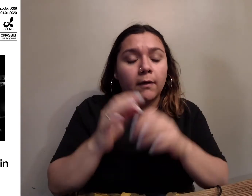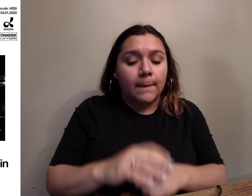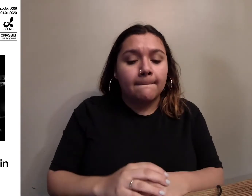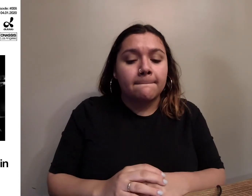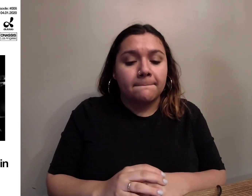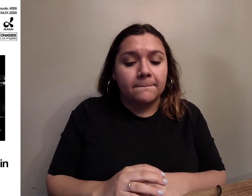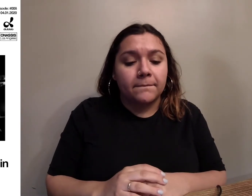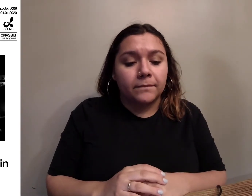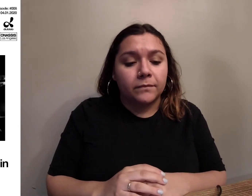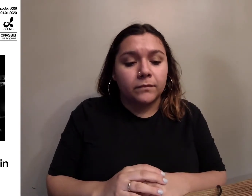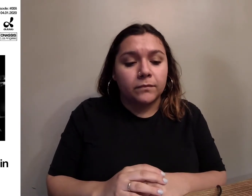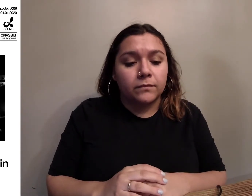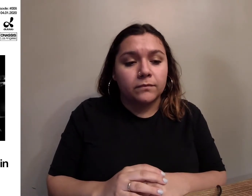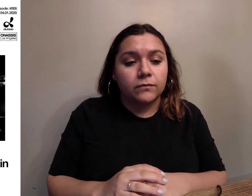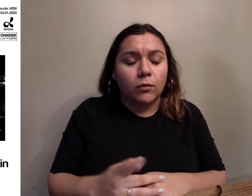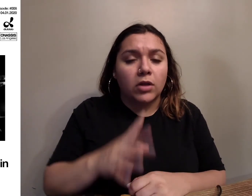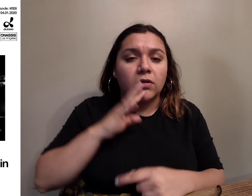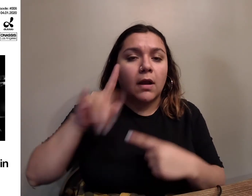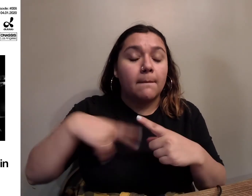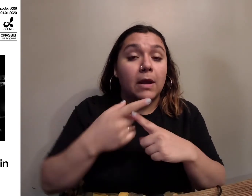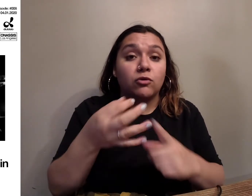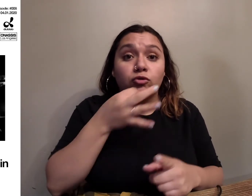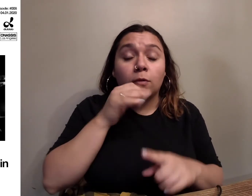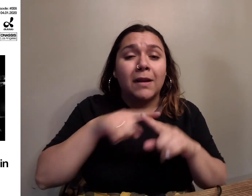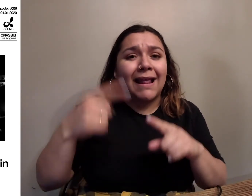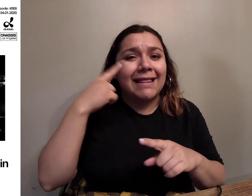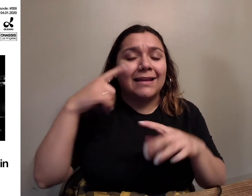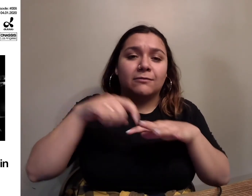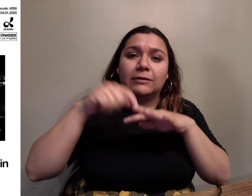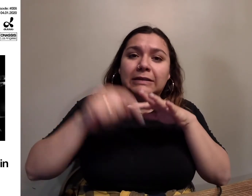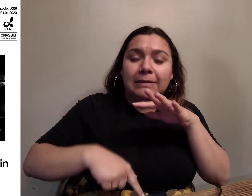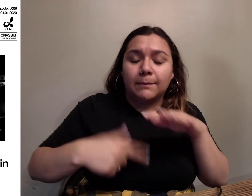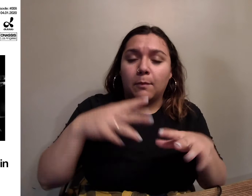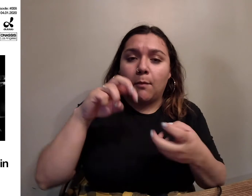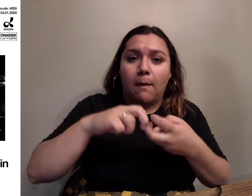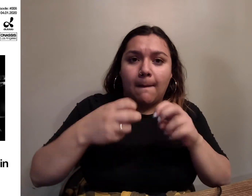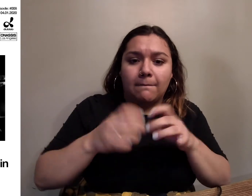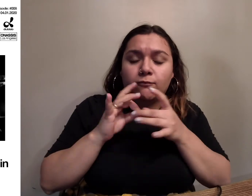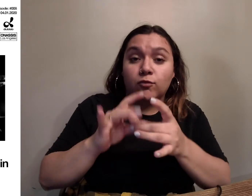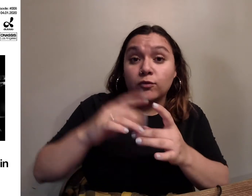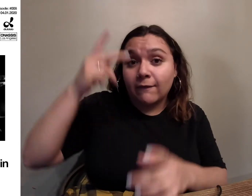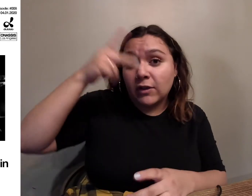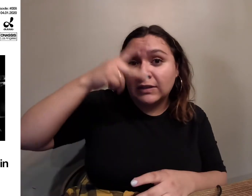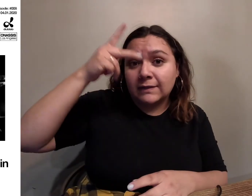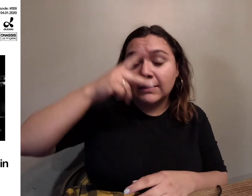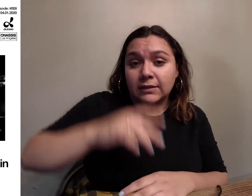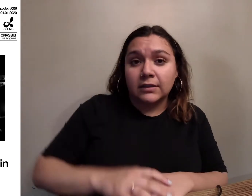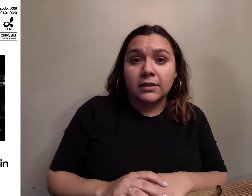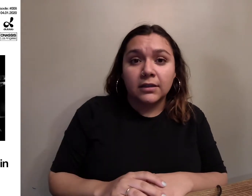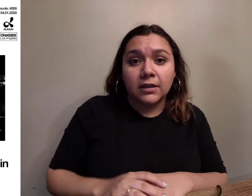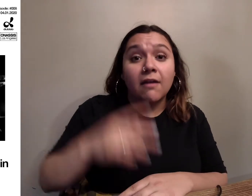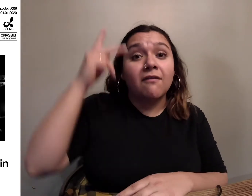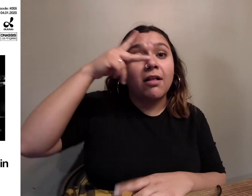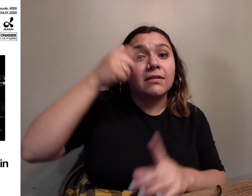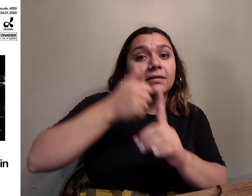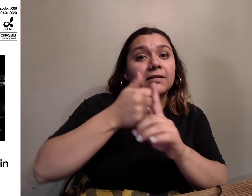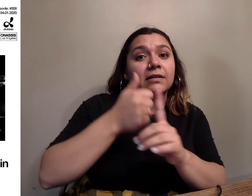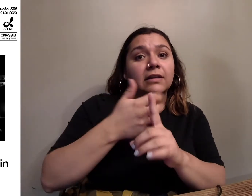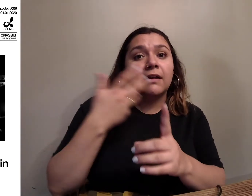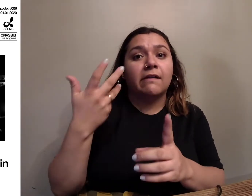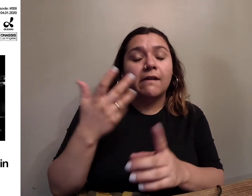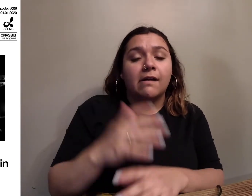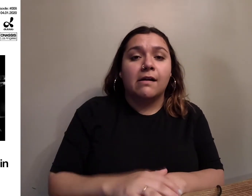which could turn to in a second. But the deeper issue is that, I mean, in relation to philosophy, that philosophy is,